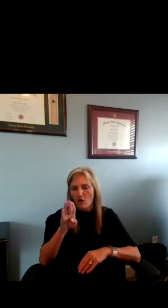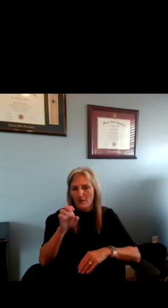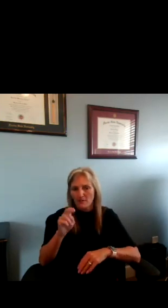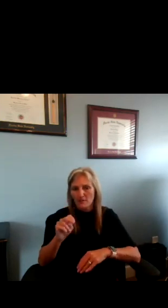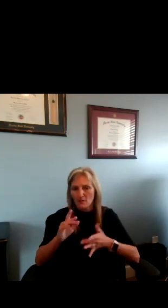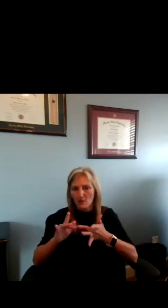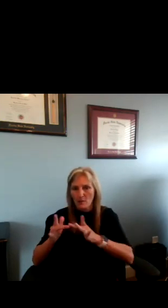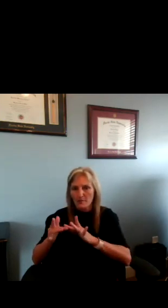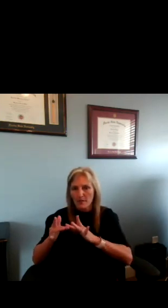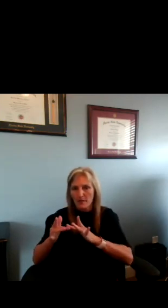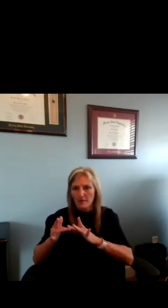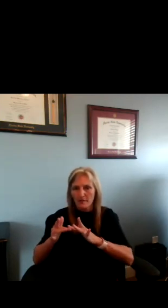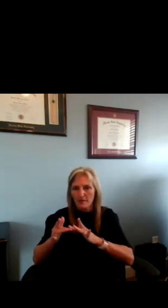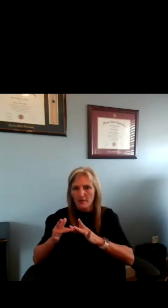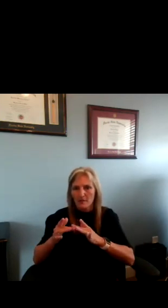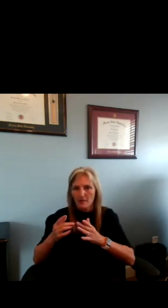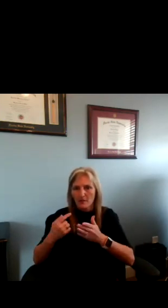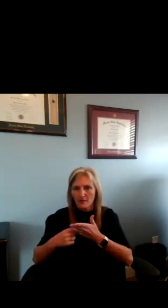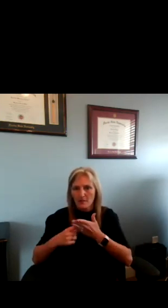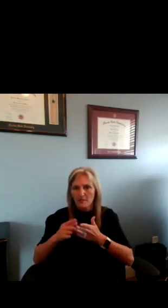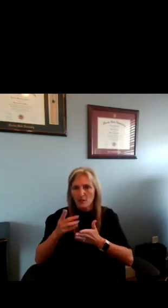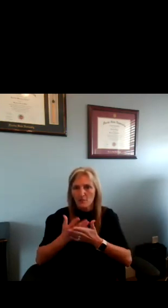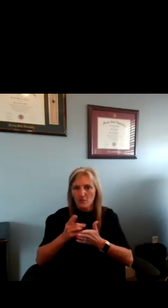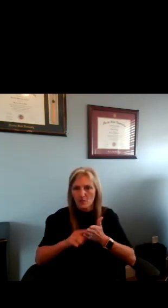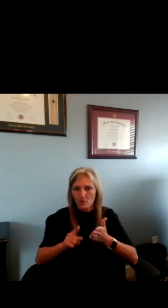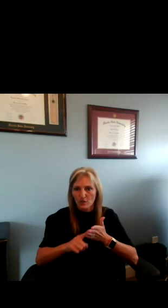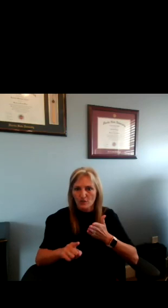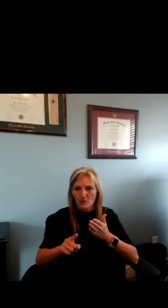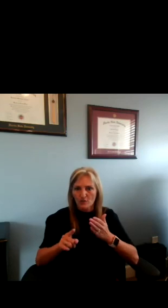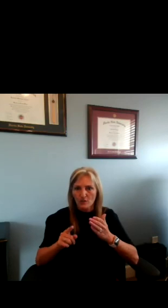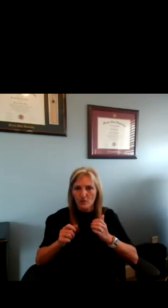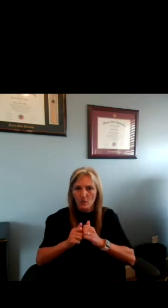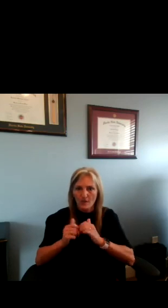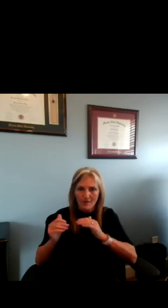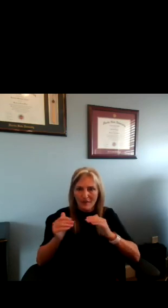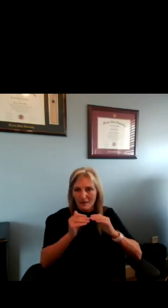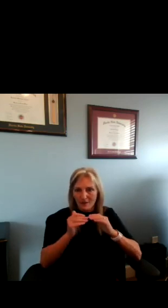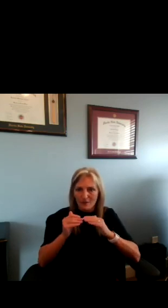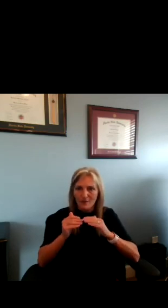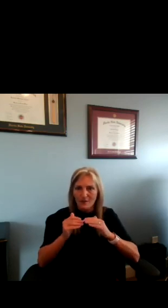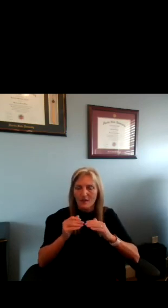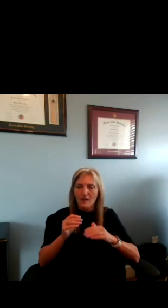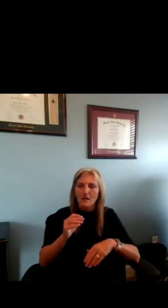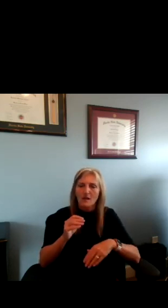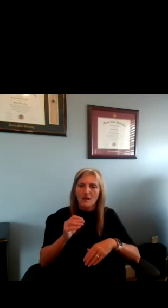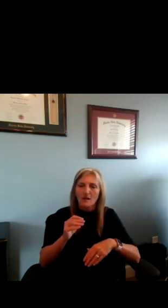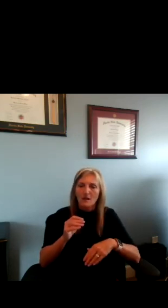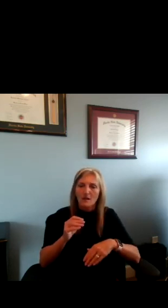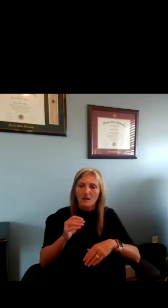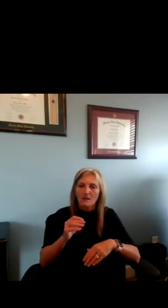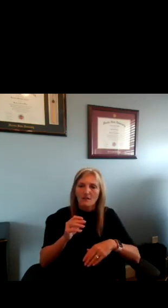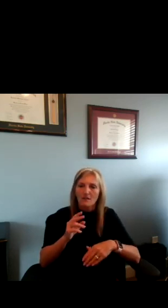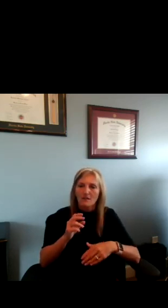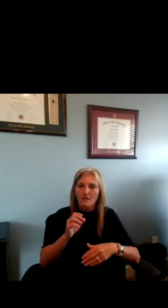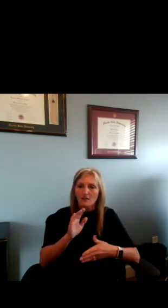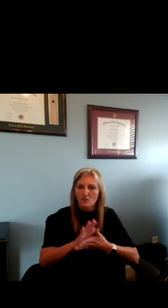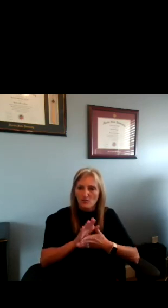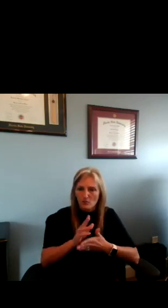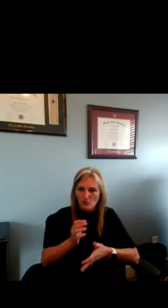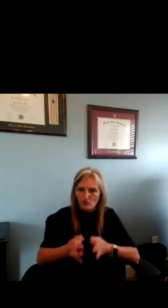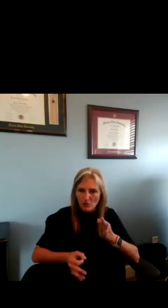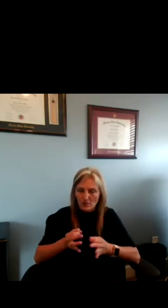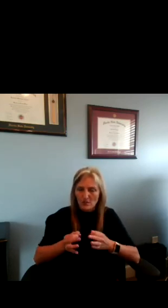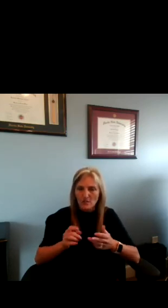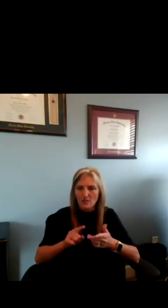a brief about conducting prison research with a racial equity frame, organizational justice in correctional settings, participatory